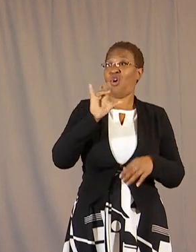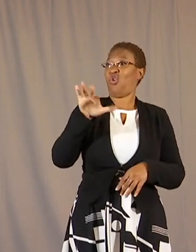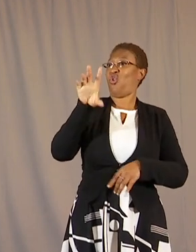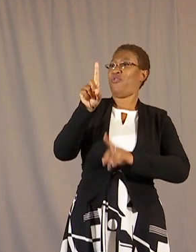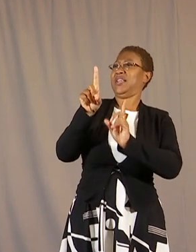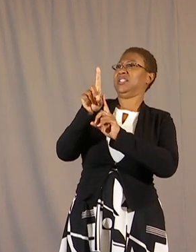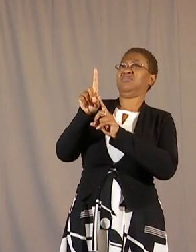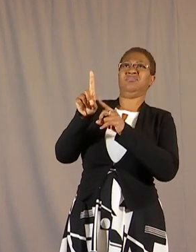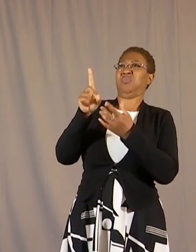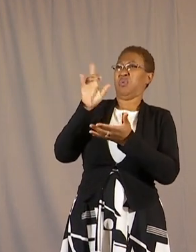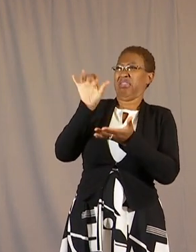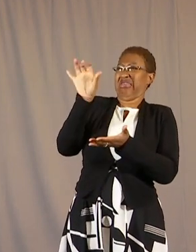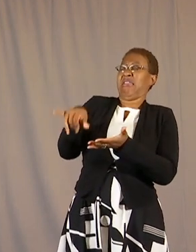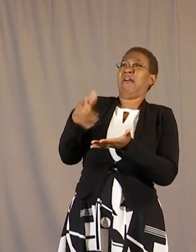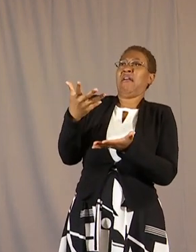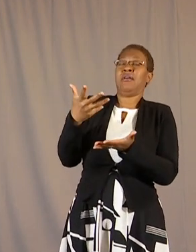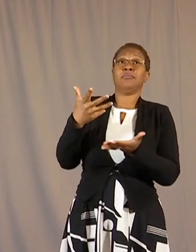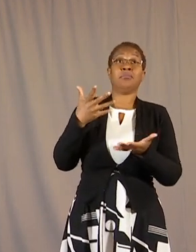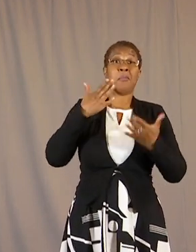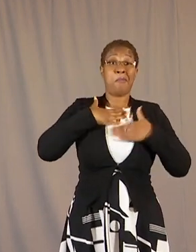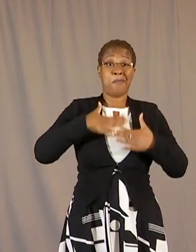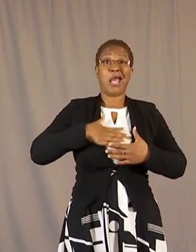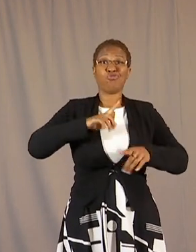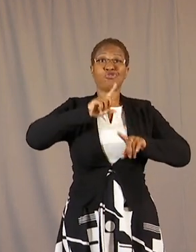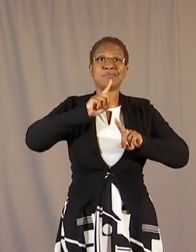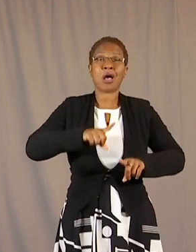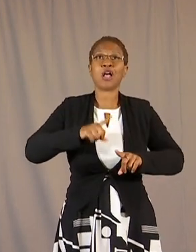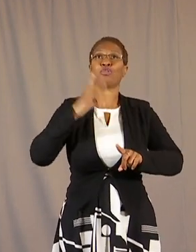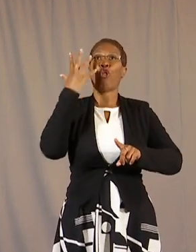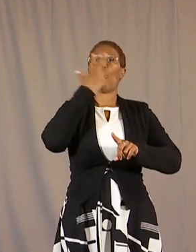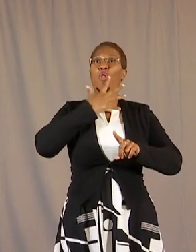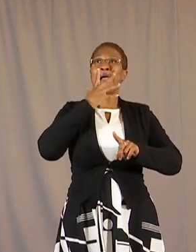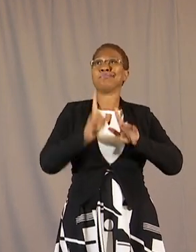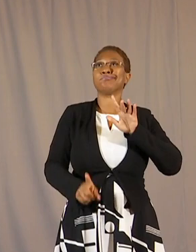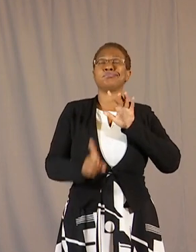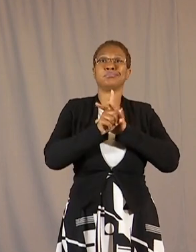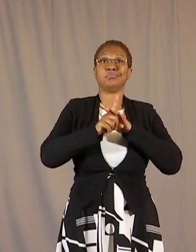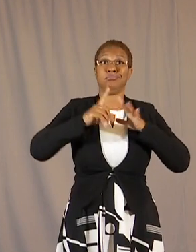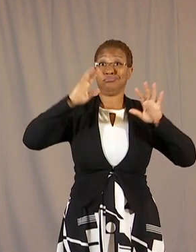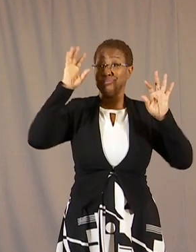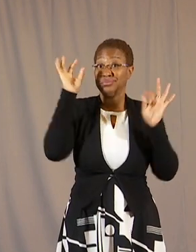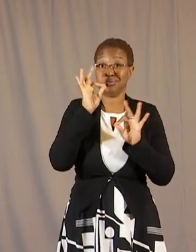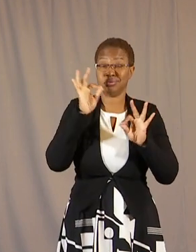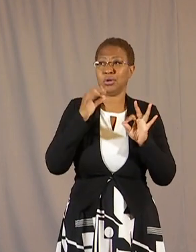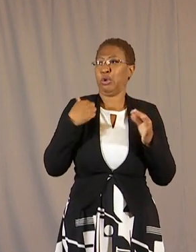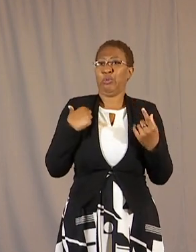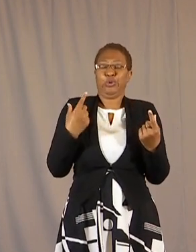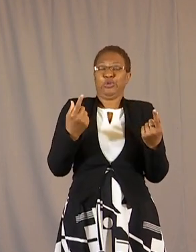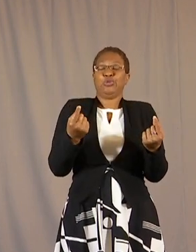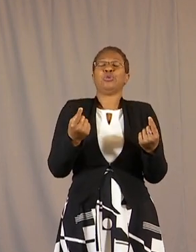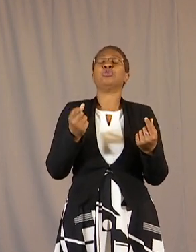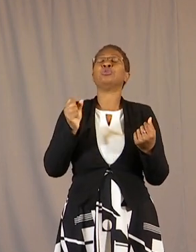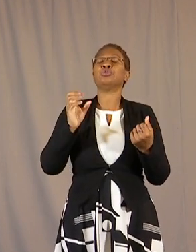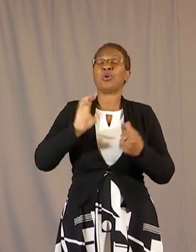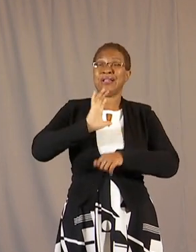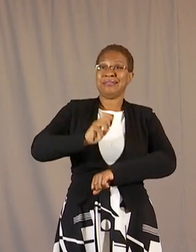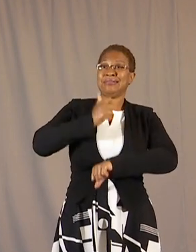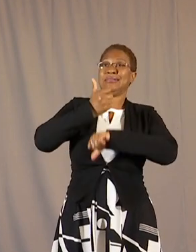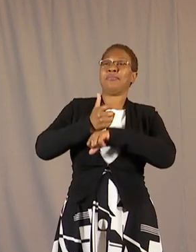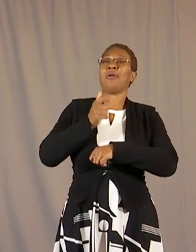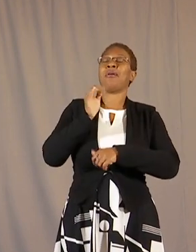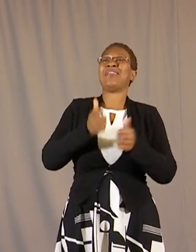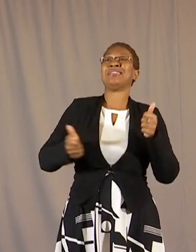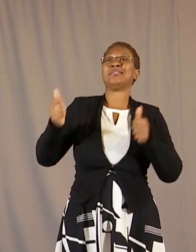didn't know about the COVID response, and we didn't know what we needed to do. So I think the establishment, the executive order